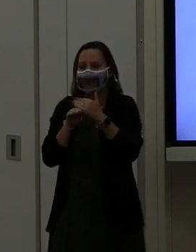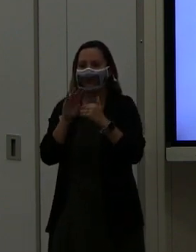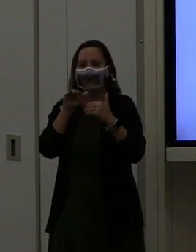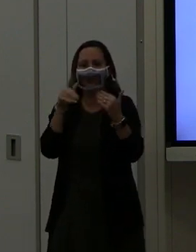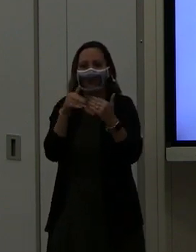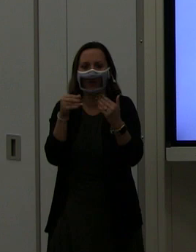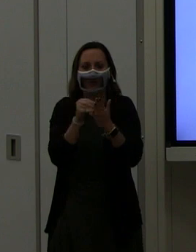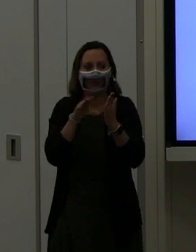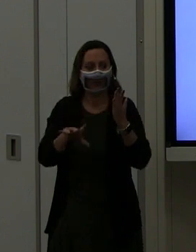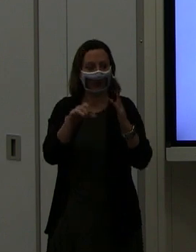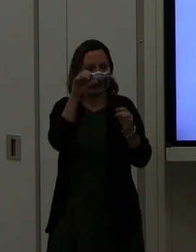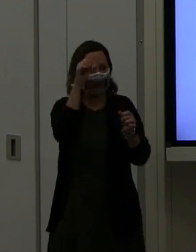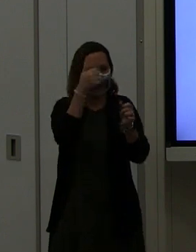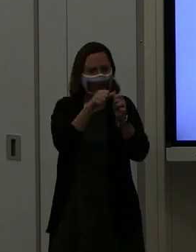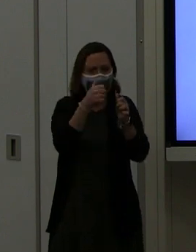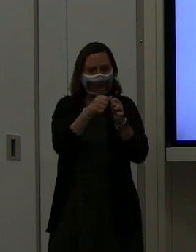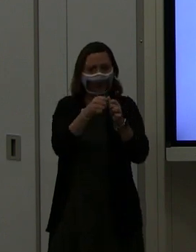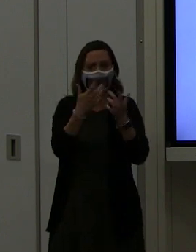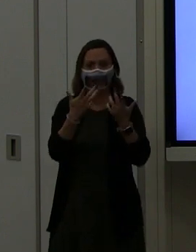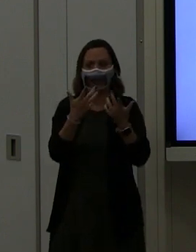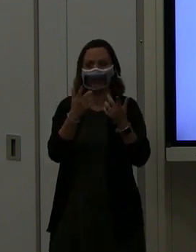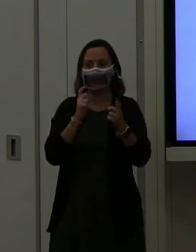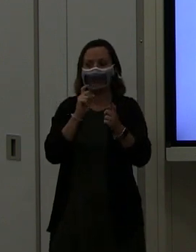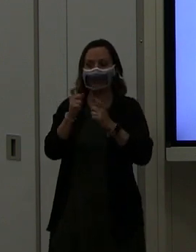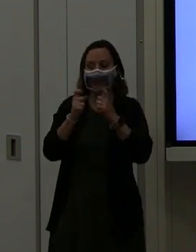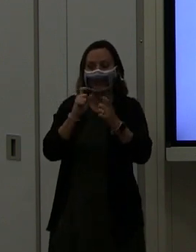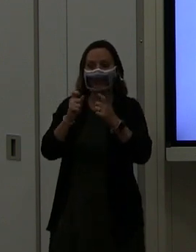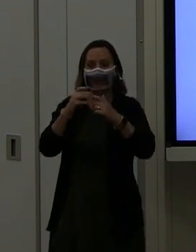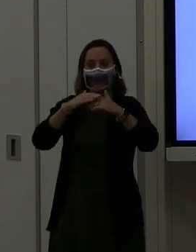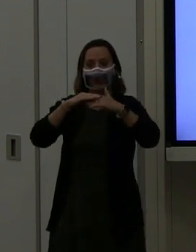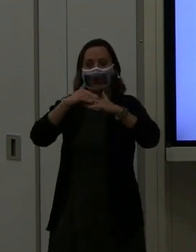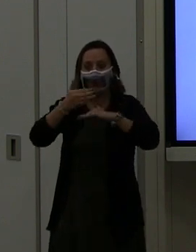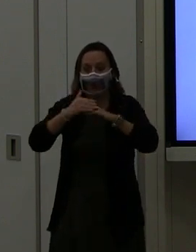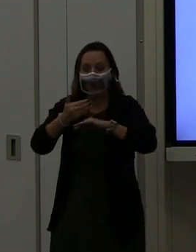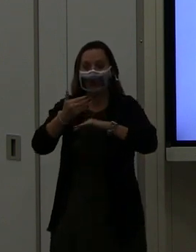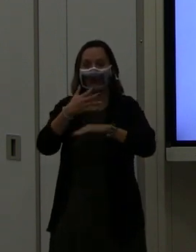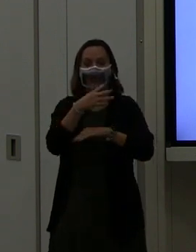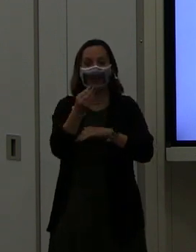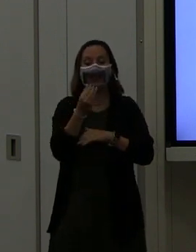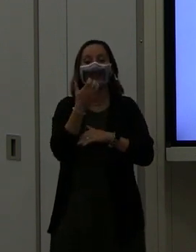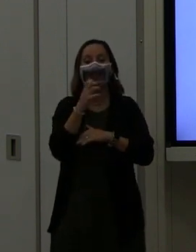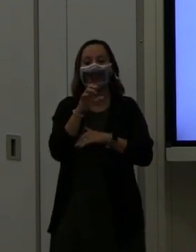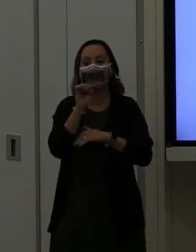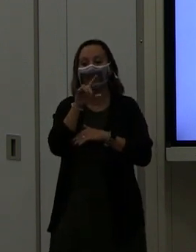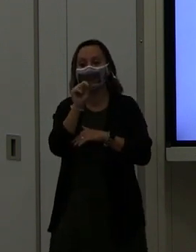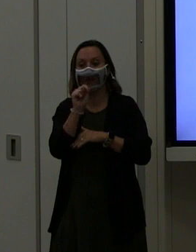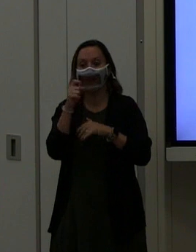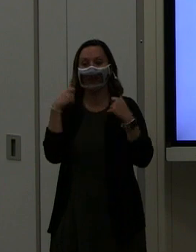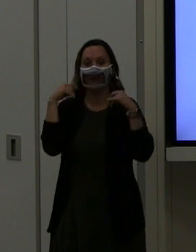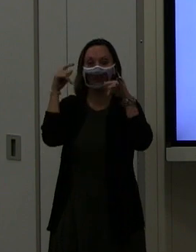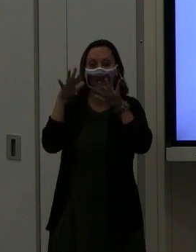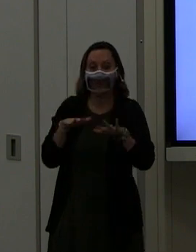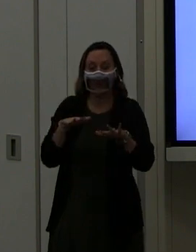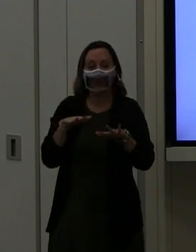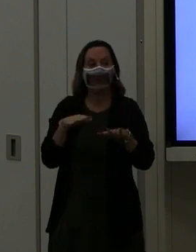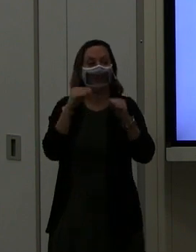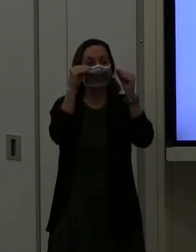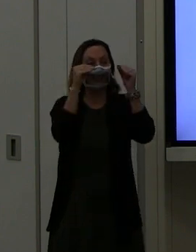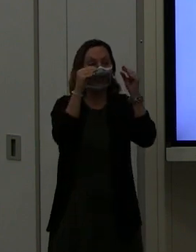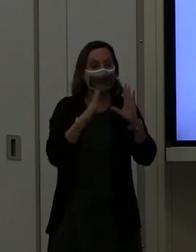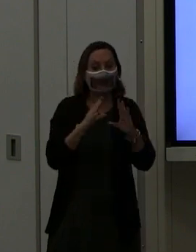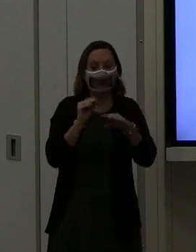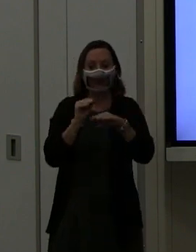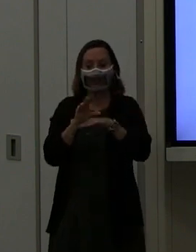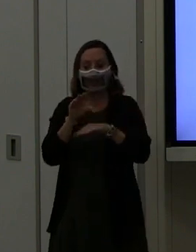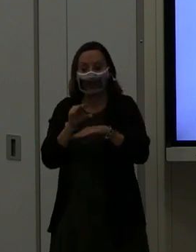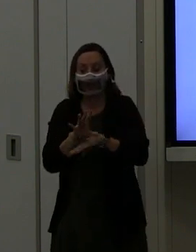You may remember handing out Chromebooks and internet hotspots in the snow. Teachers, counselors, support staff, and administrators had access